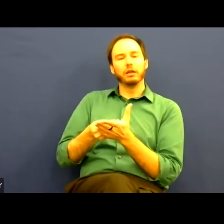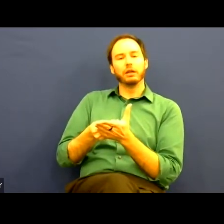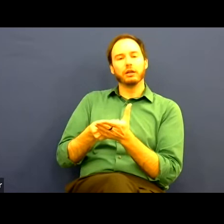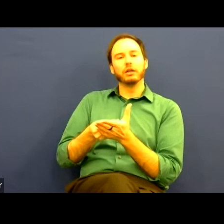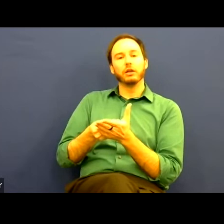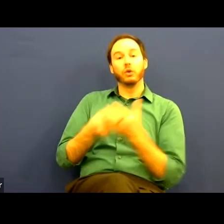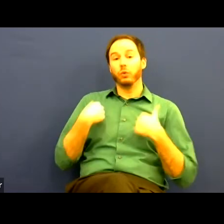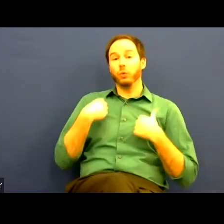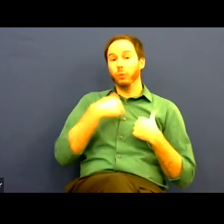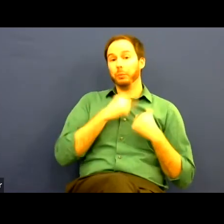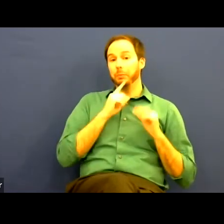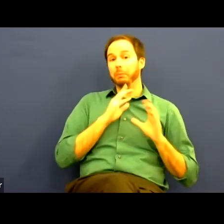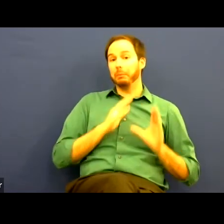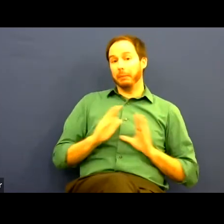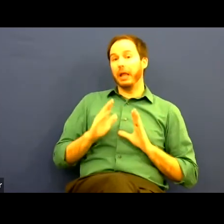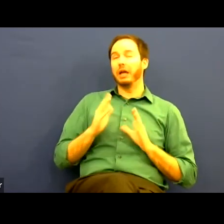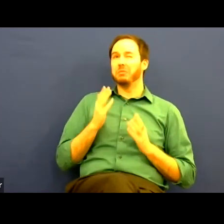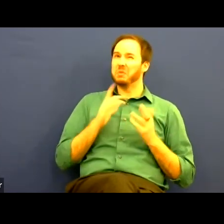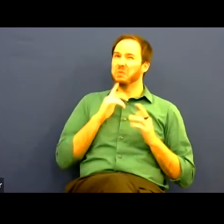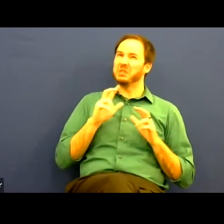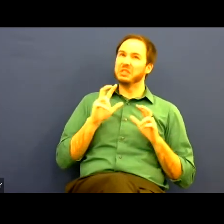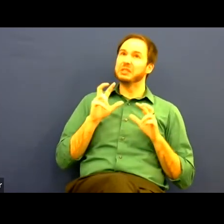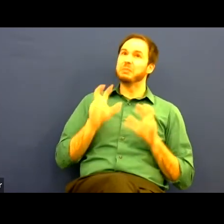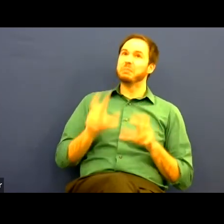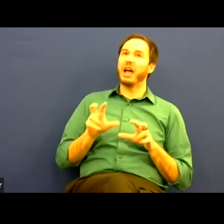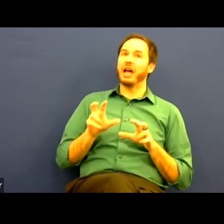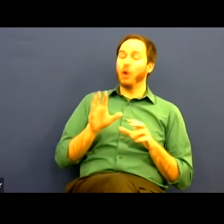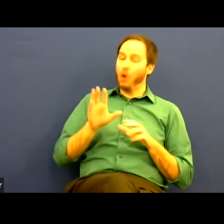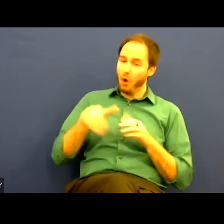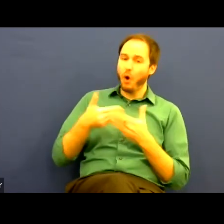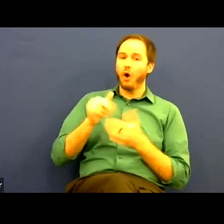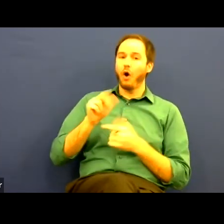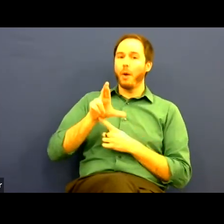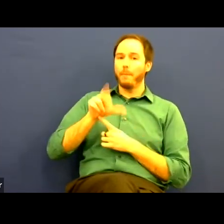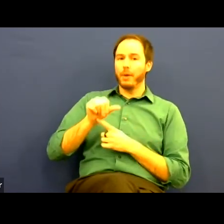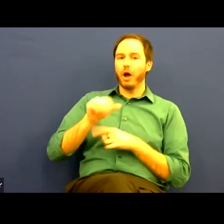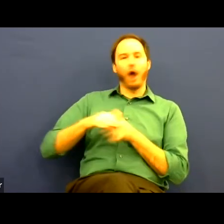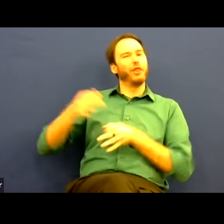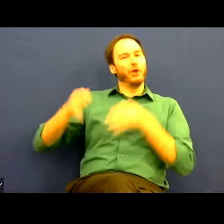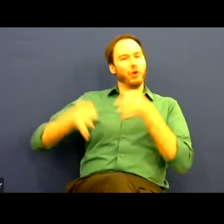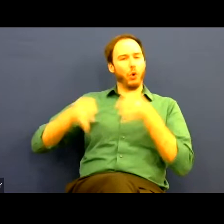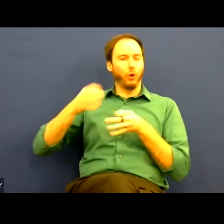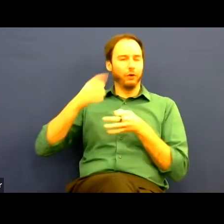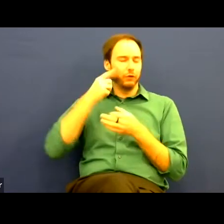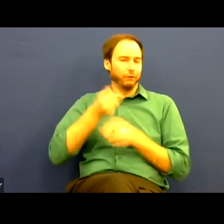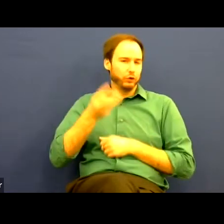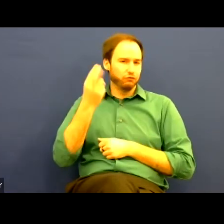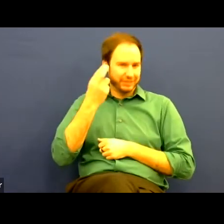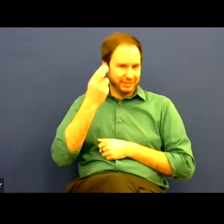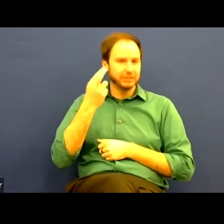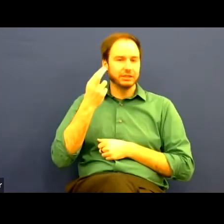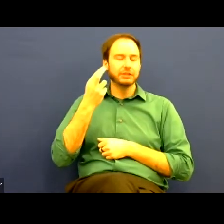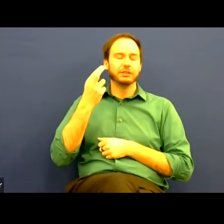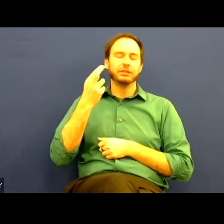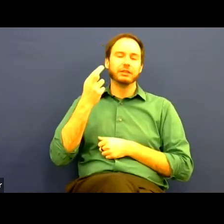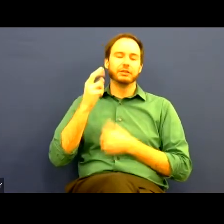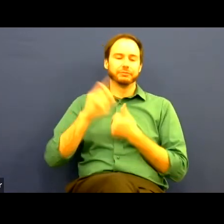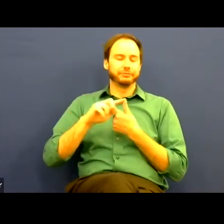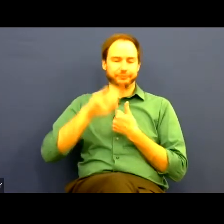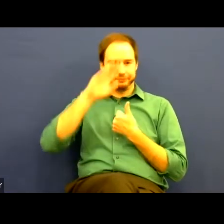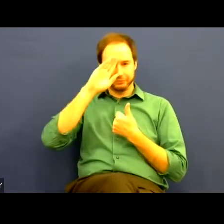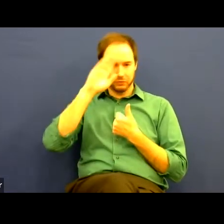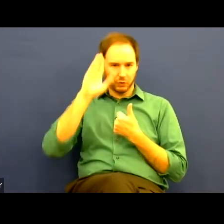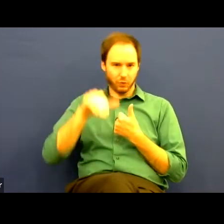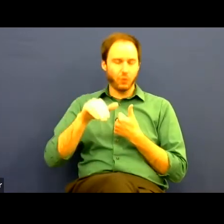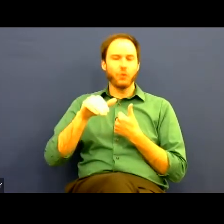We're actually going to probably spend all of the ARPA money on the court for a couple reasons. One, we know